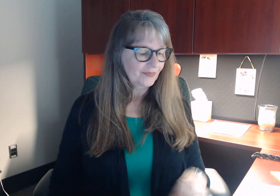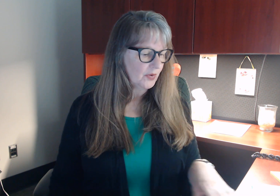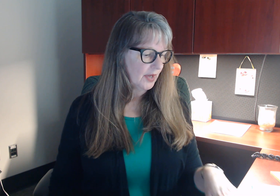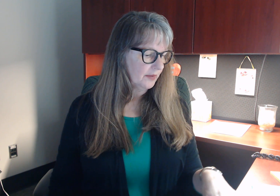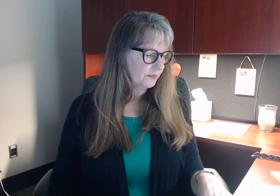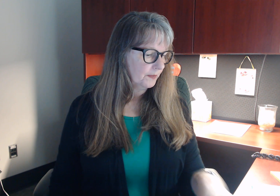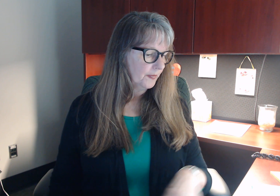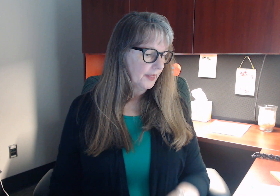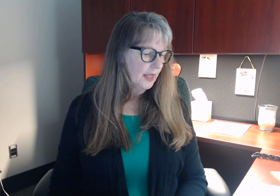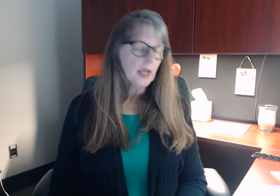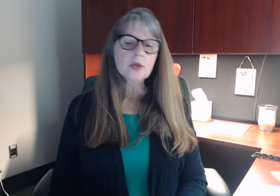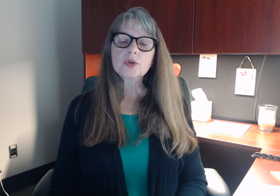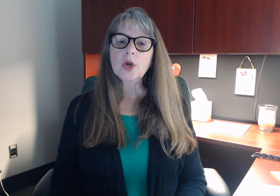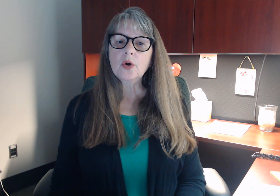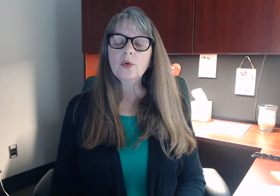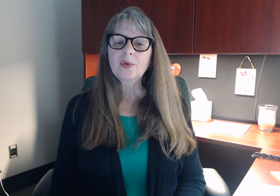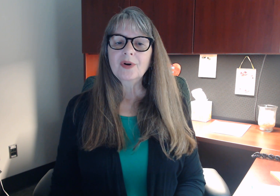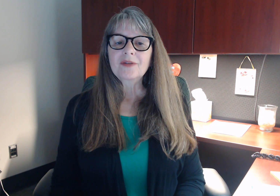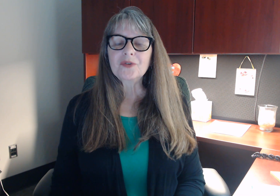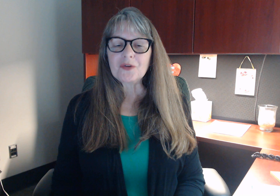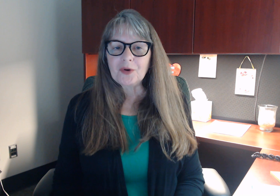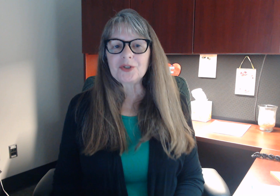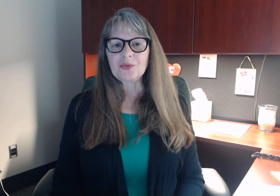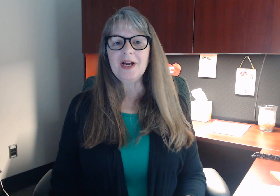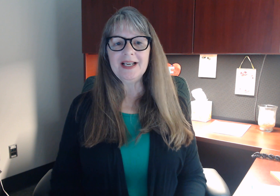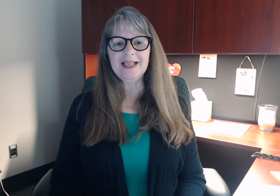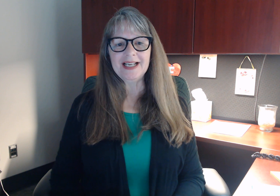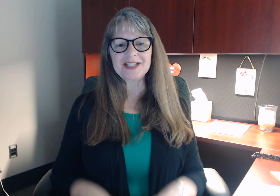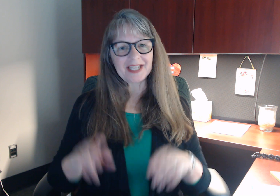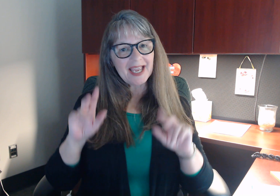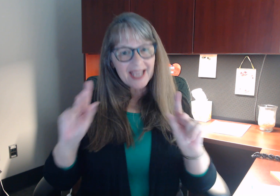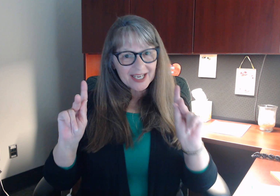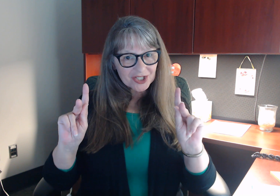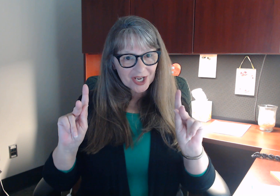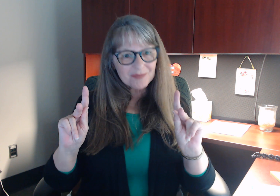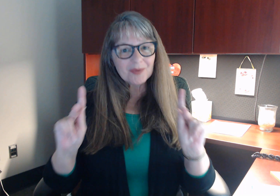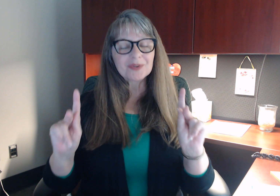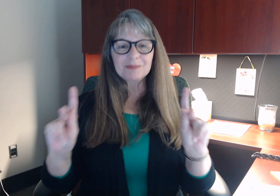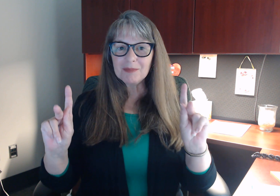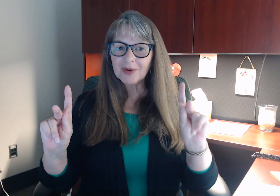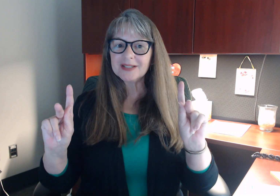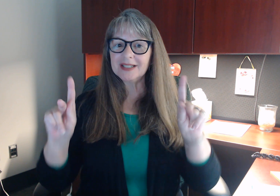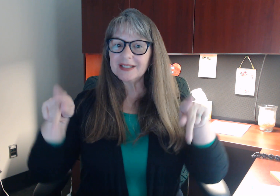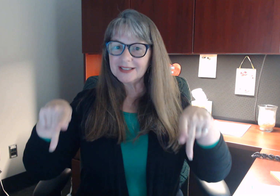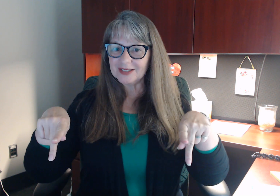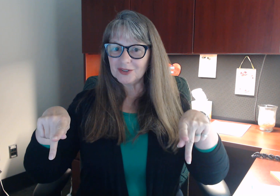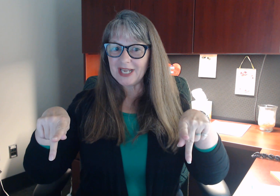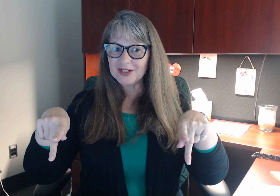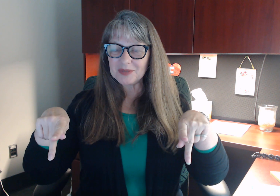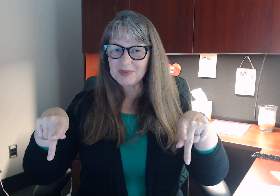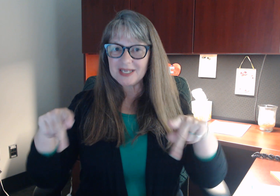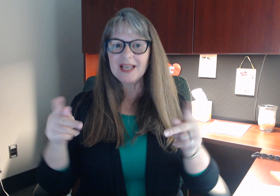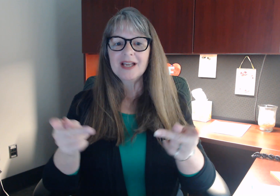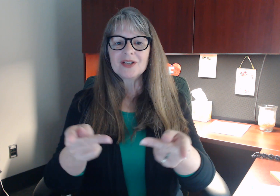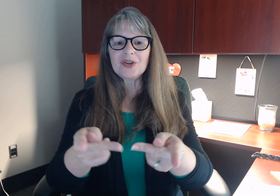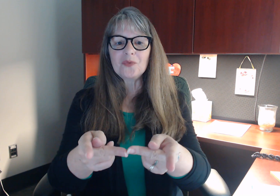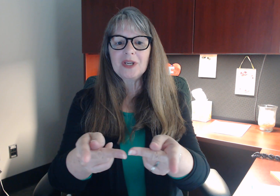Okay, so for the first one, it's the K hand shape, but remember I said because it goes down, it's a P. So we can